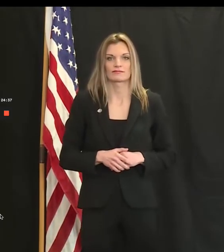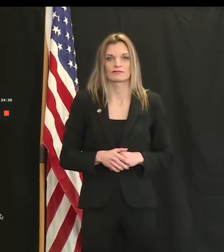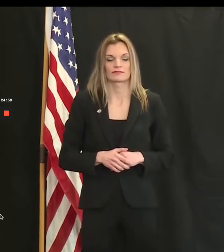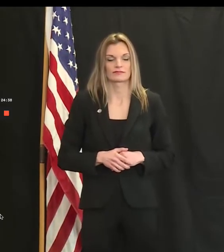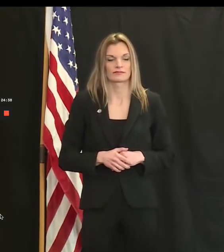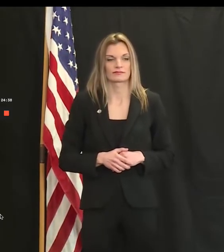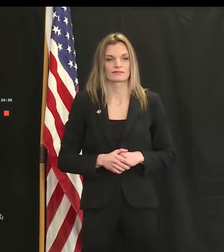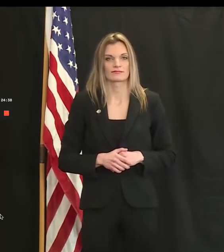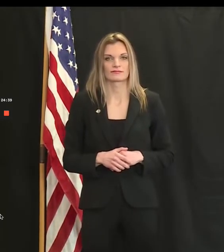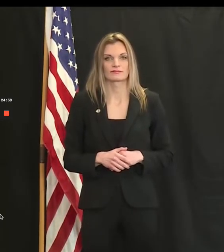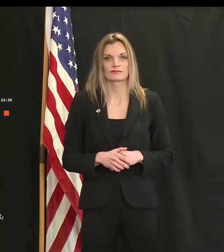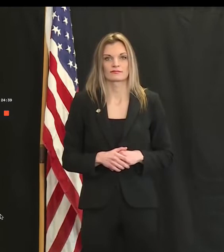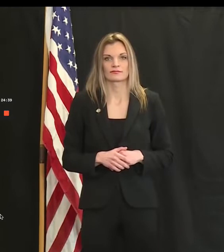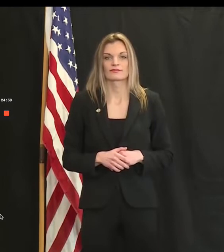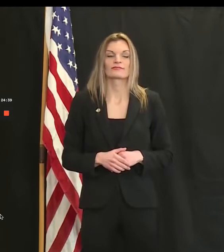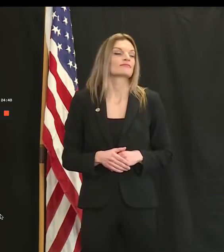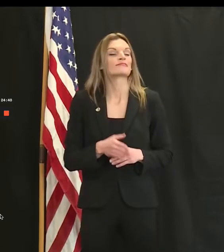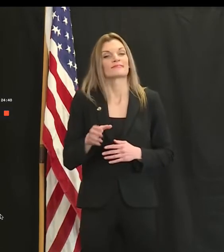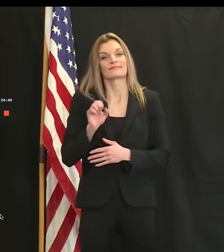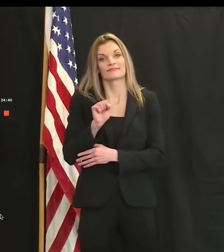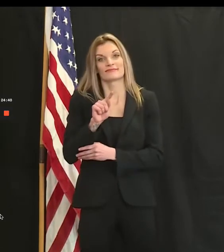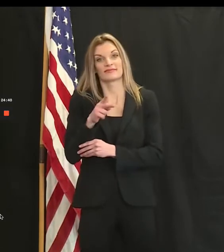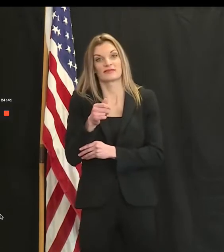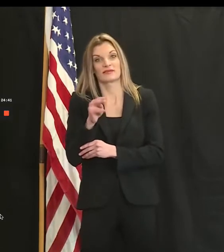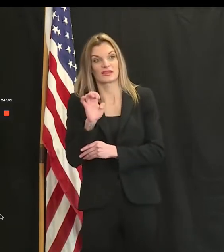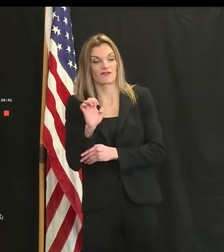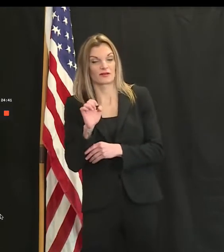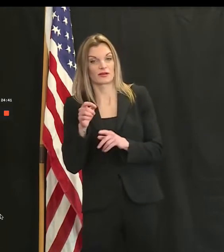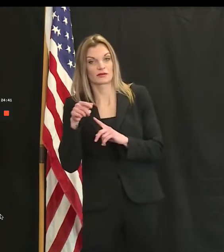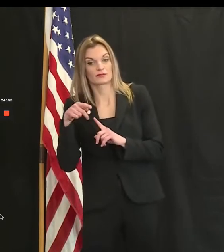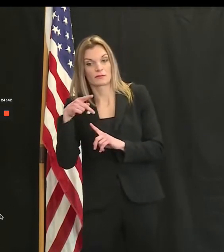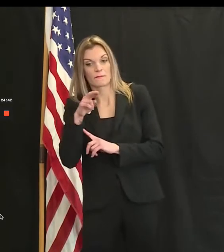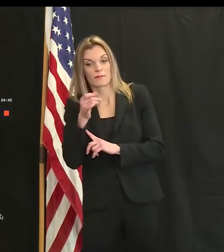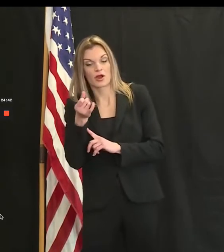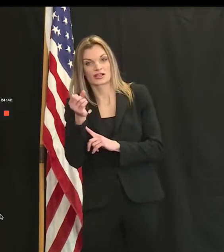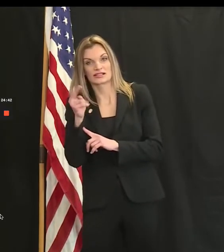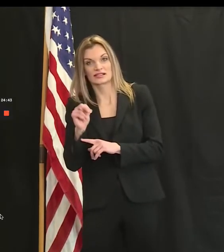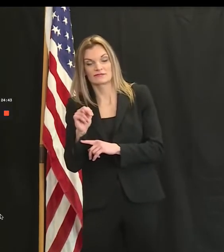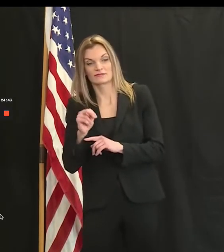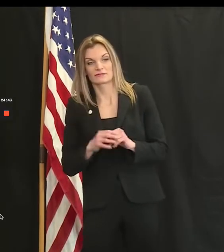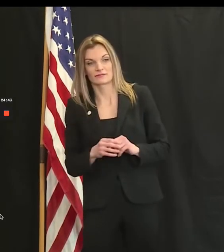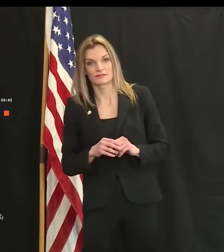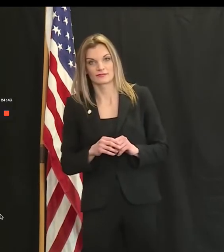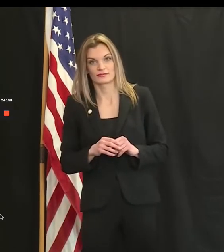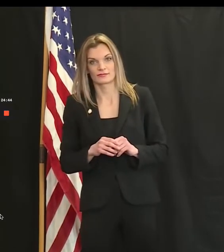Thank you. Next is Stephanie Parkinson from WEYI.